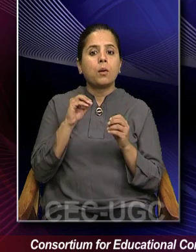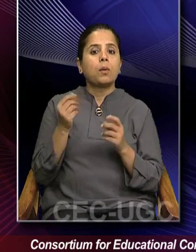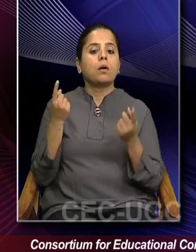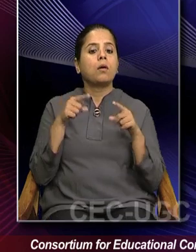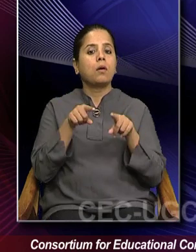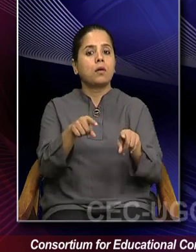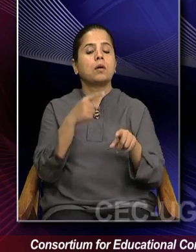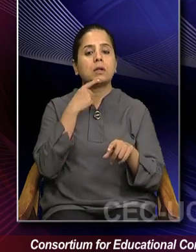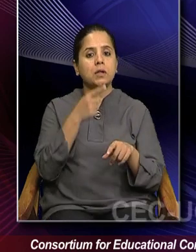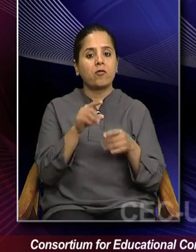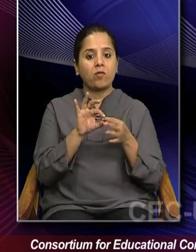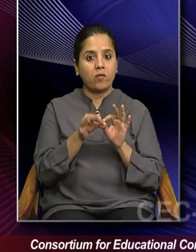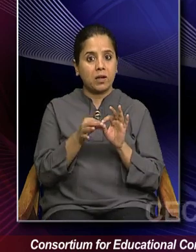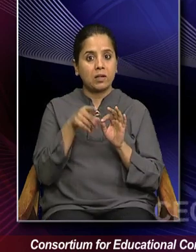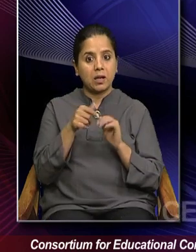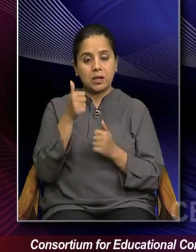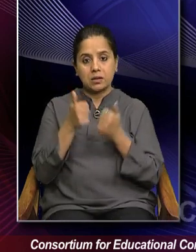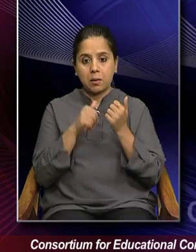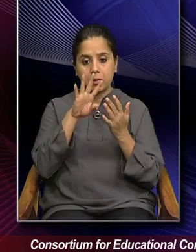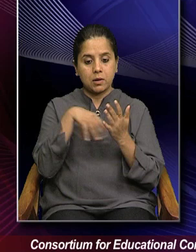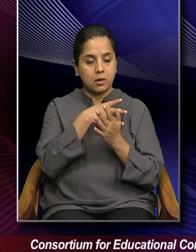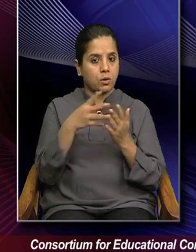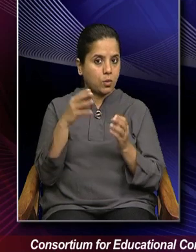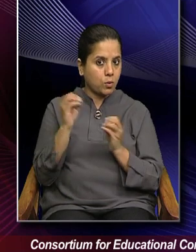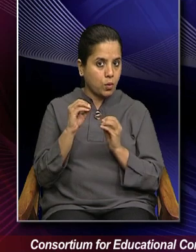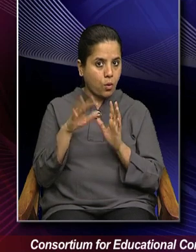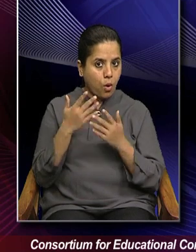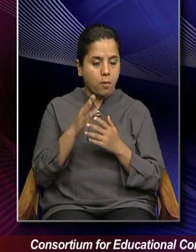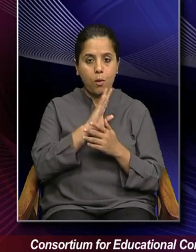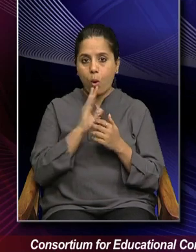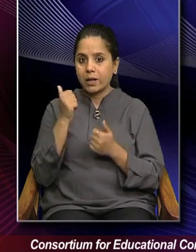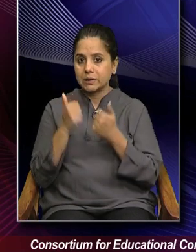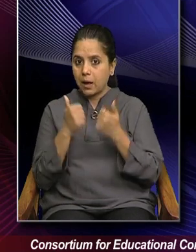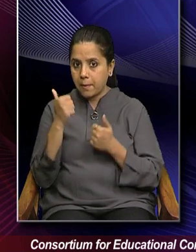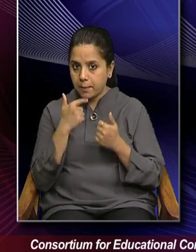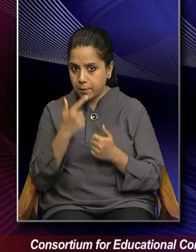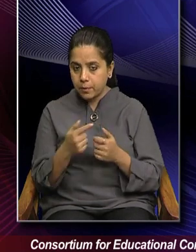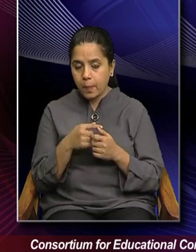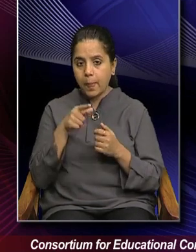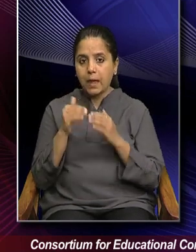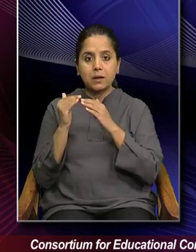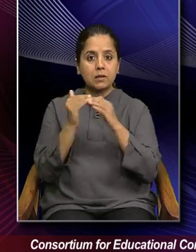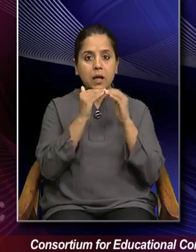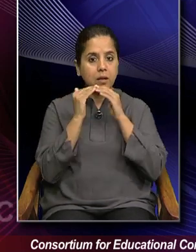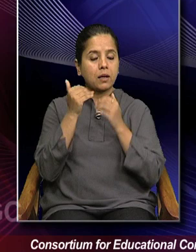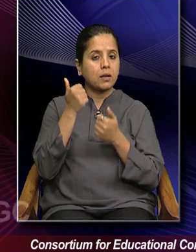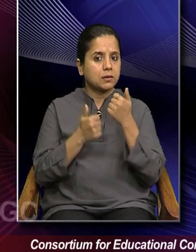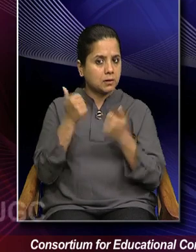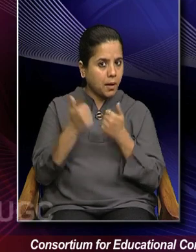aligning with the fixed exam schedule or the board exams. The standardized